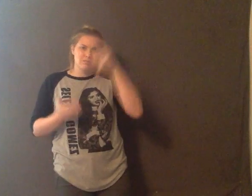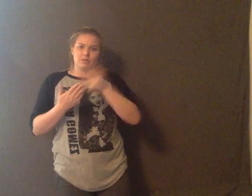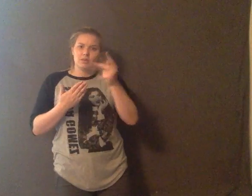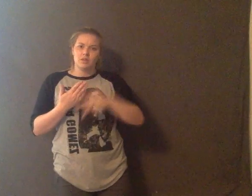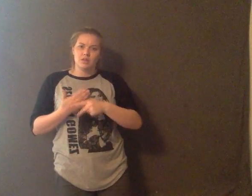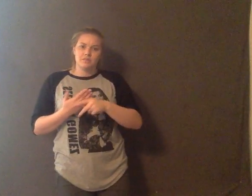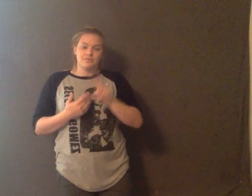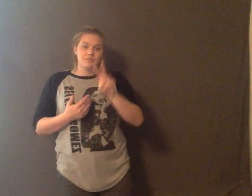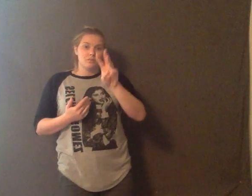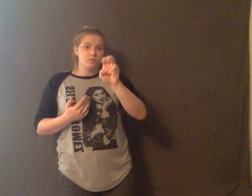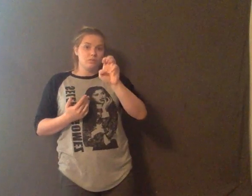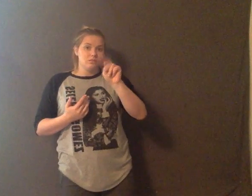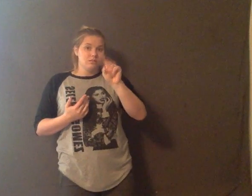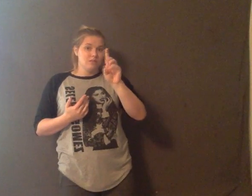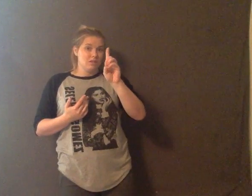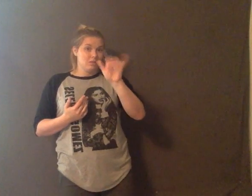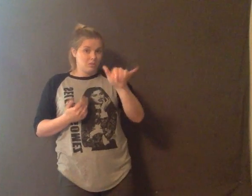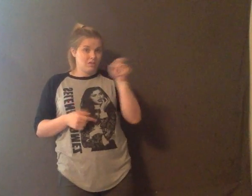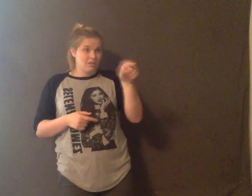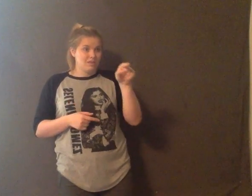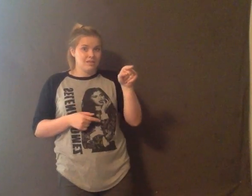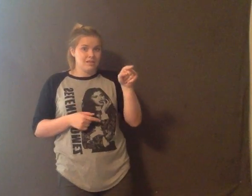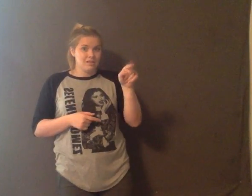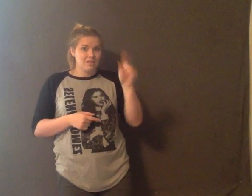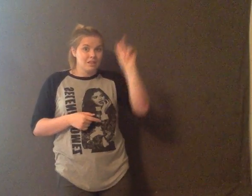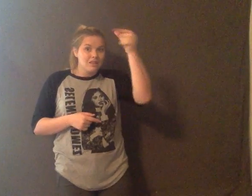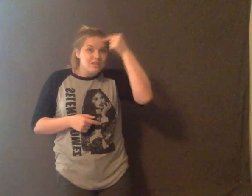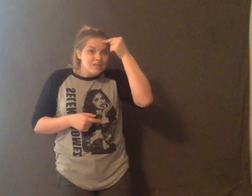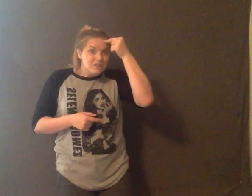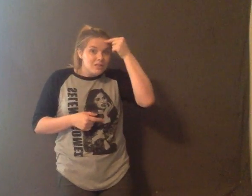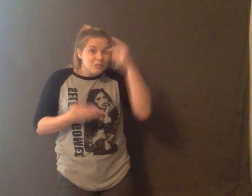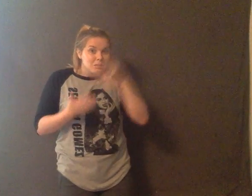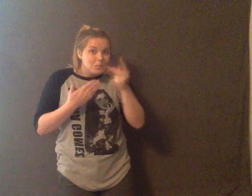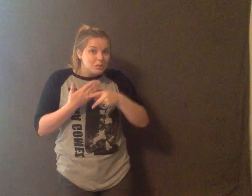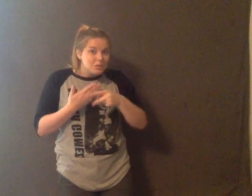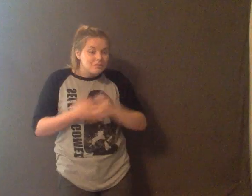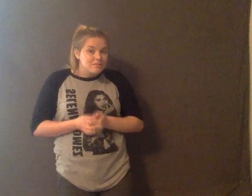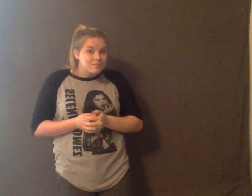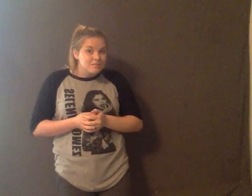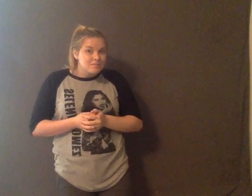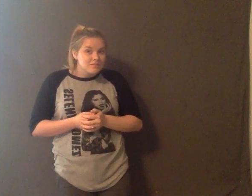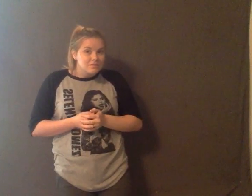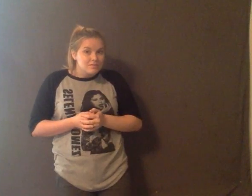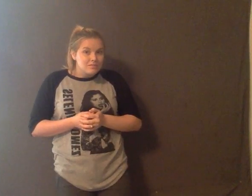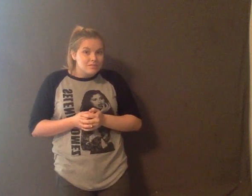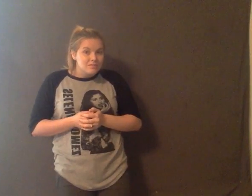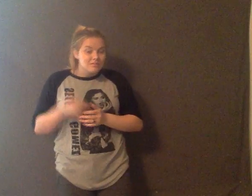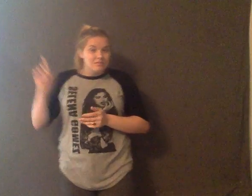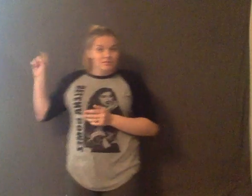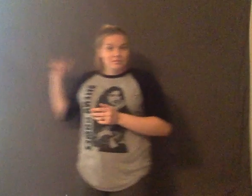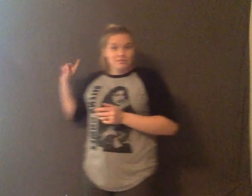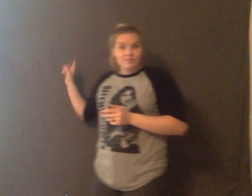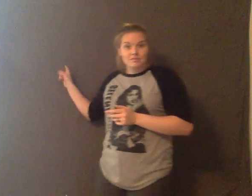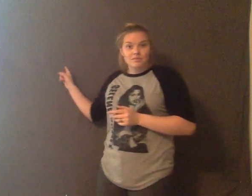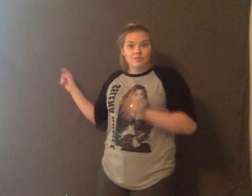Wendy's bacon double cheeseburger, government program. The steak fajita at Dunkin' Donuts, government